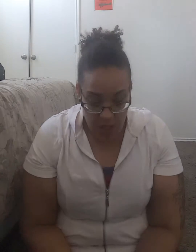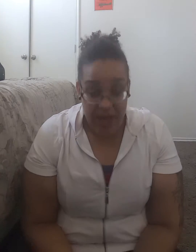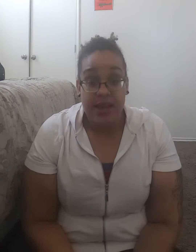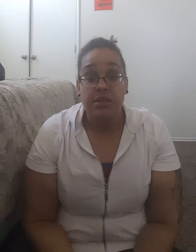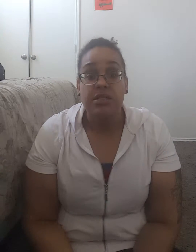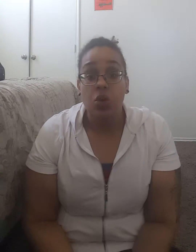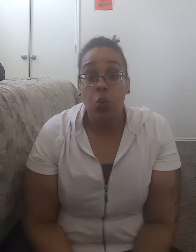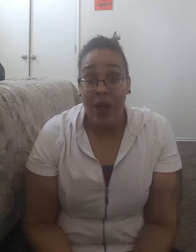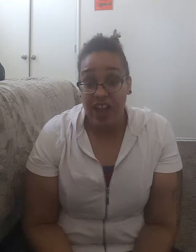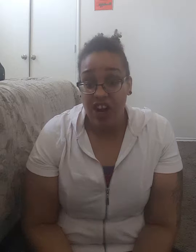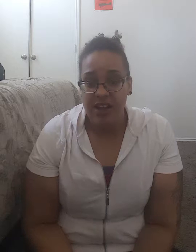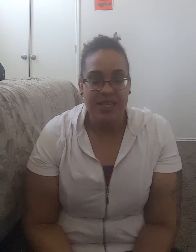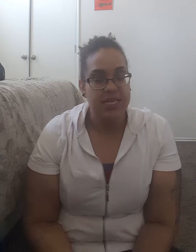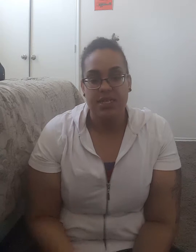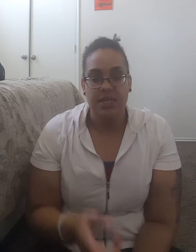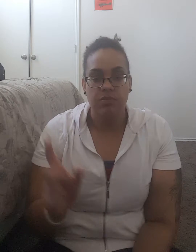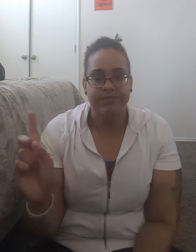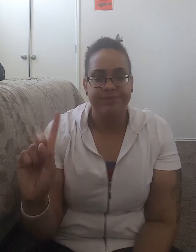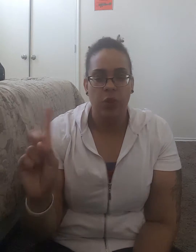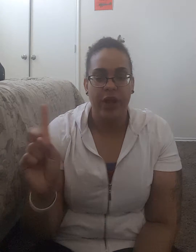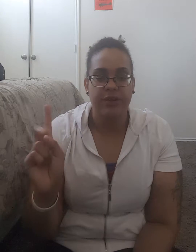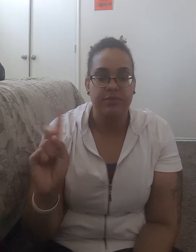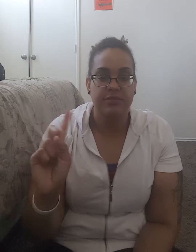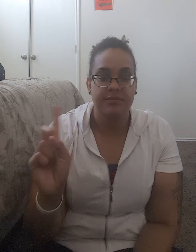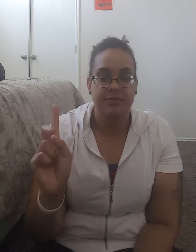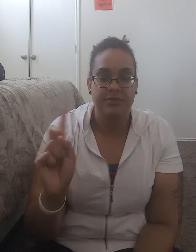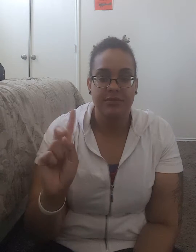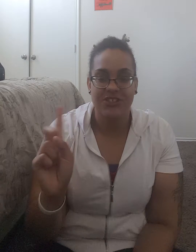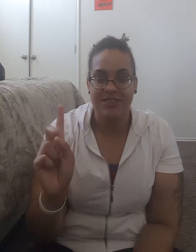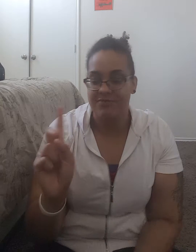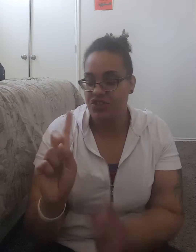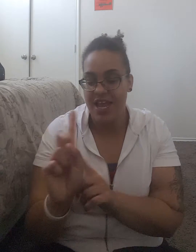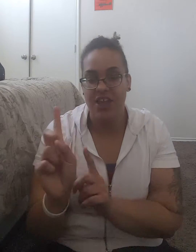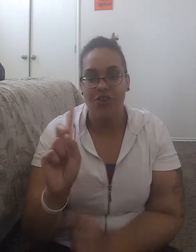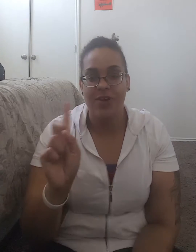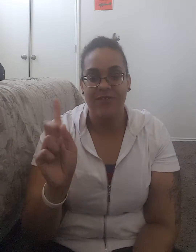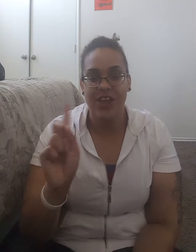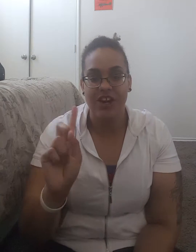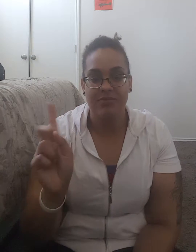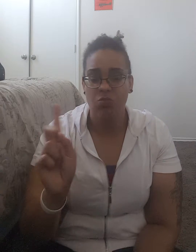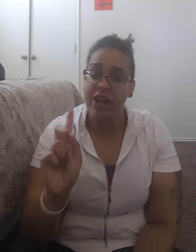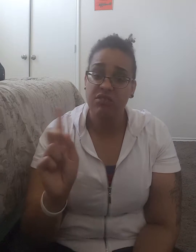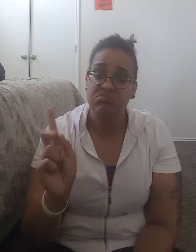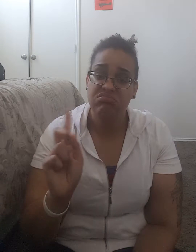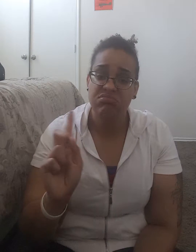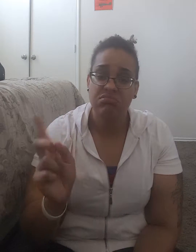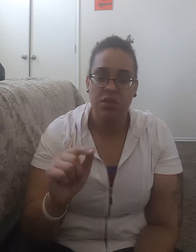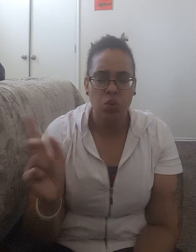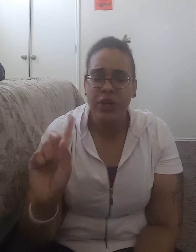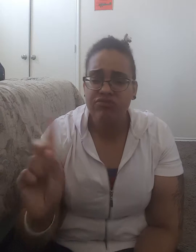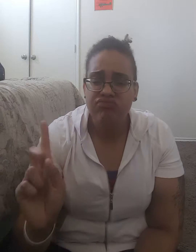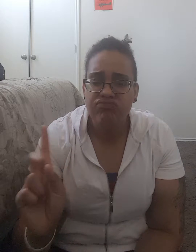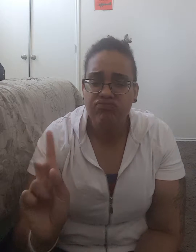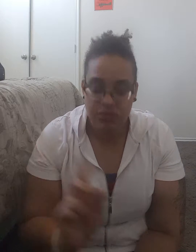Okay, so where is easy. Where? Just shaking your one finger. Where?